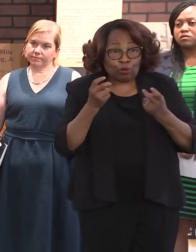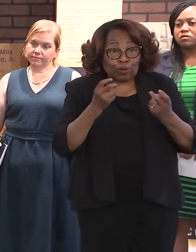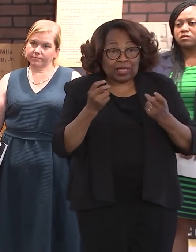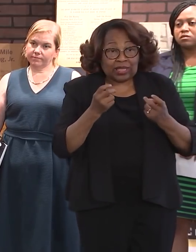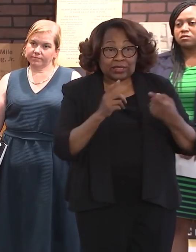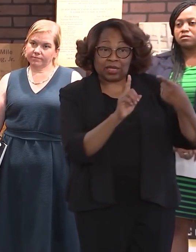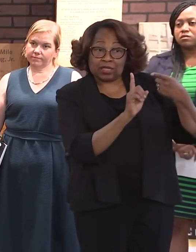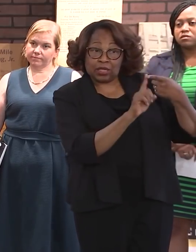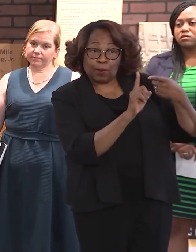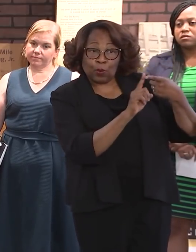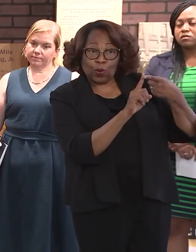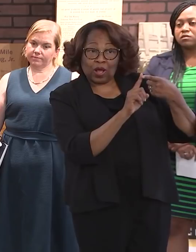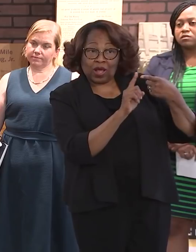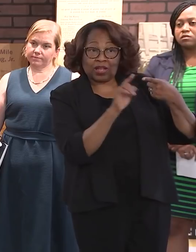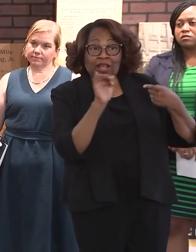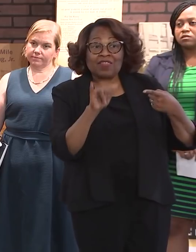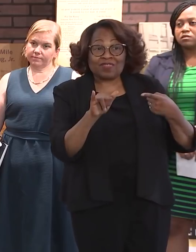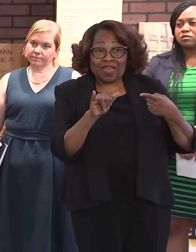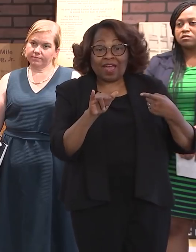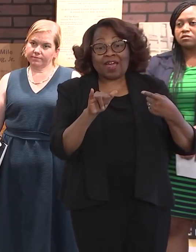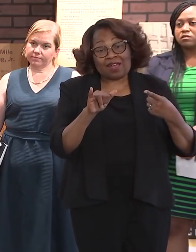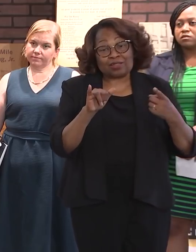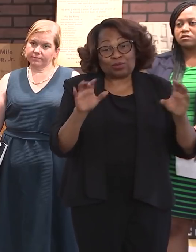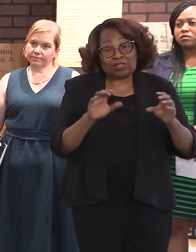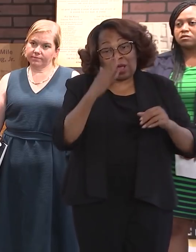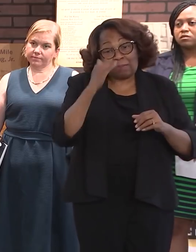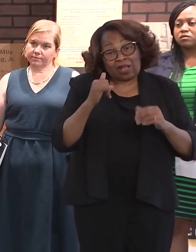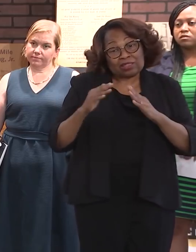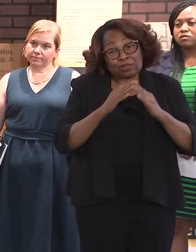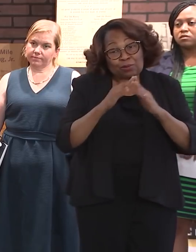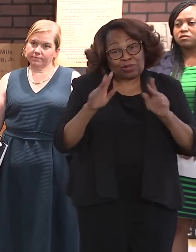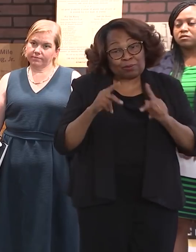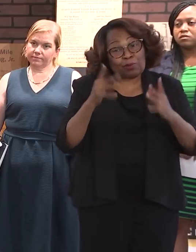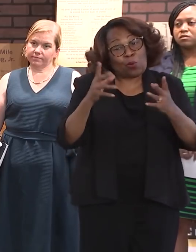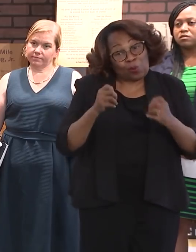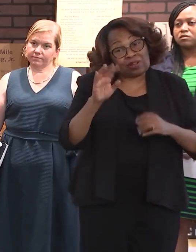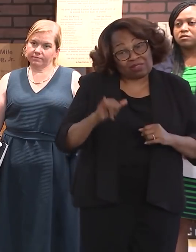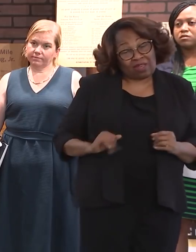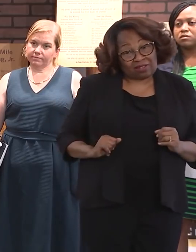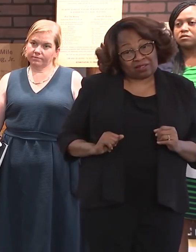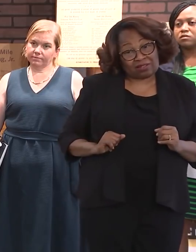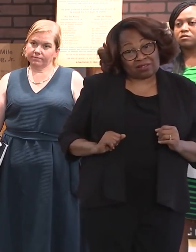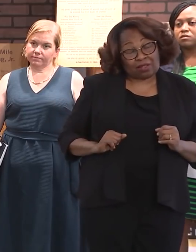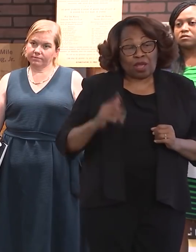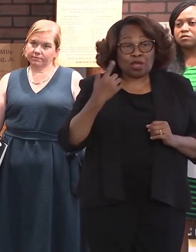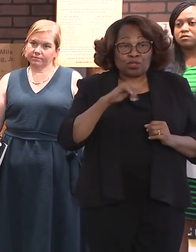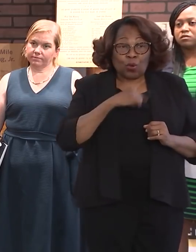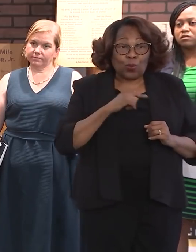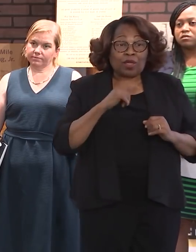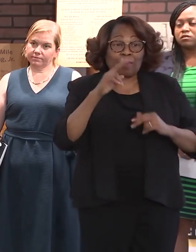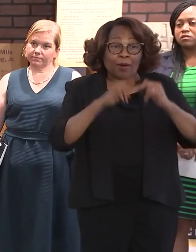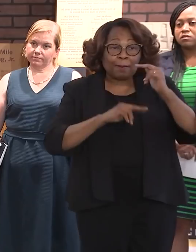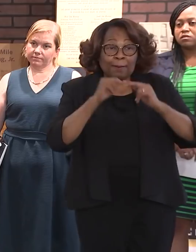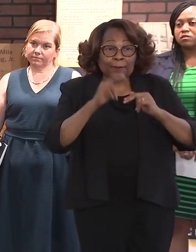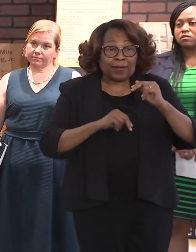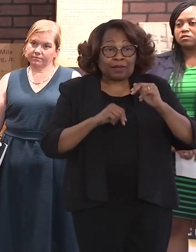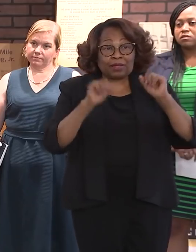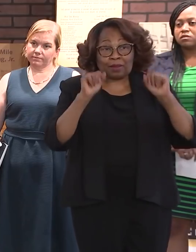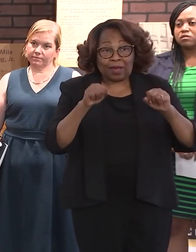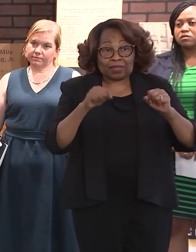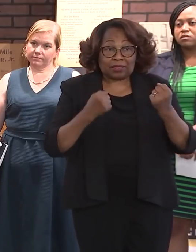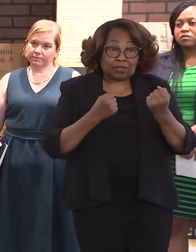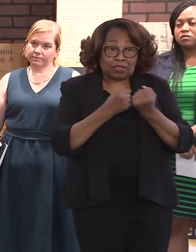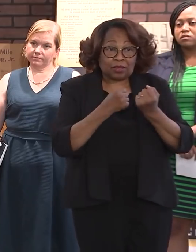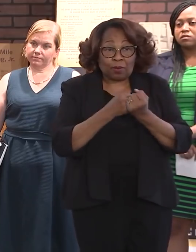number one, that was done because community members told us they wanted that. So we're about building capacity and supporting the